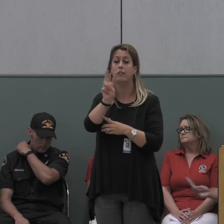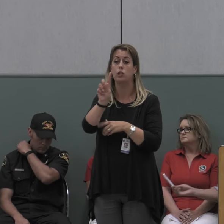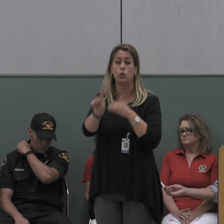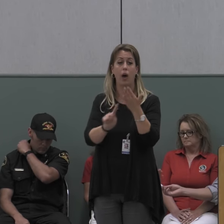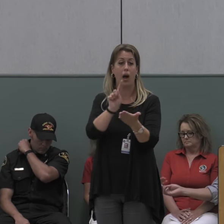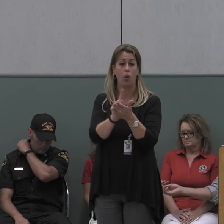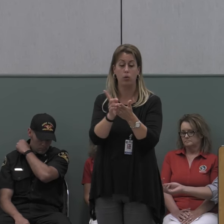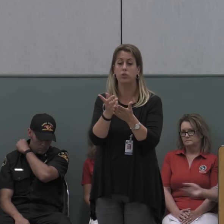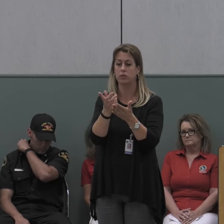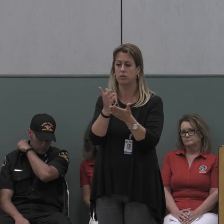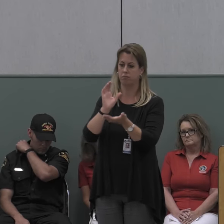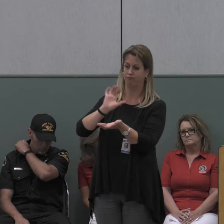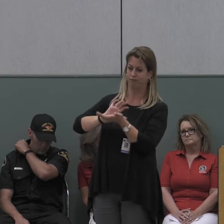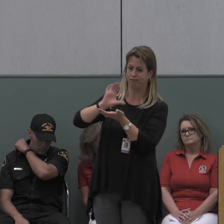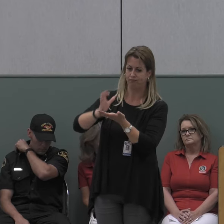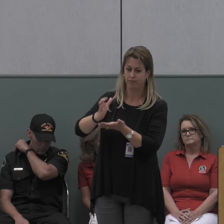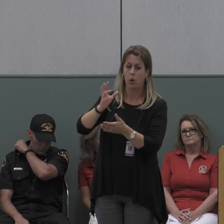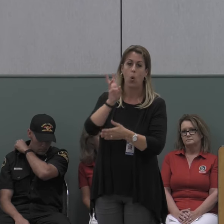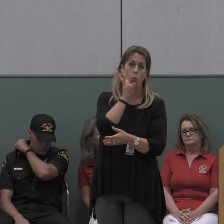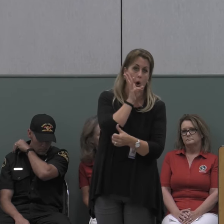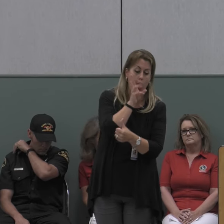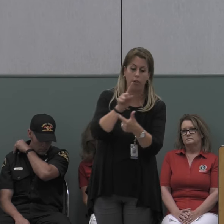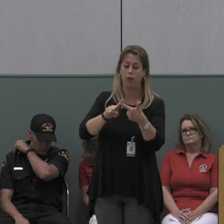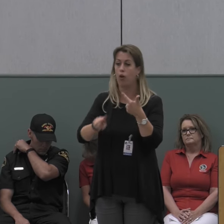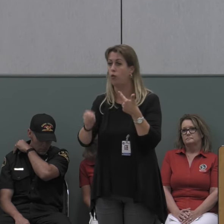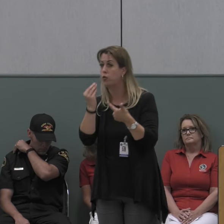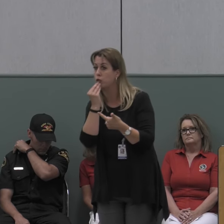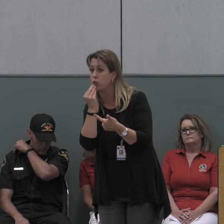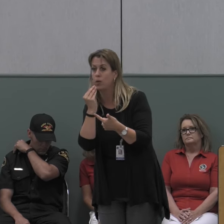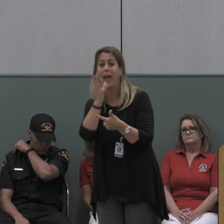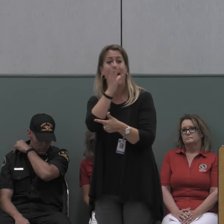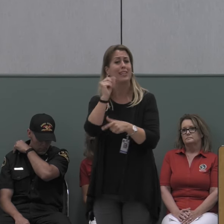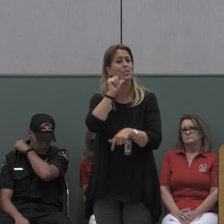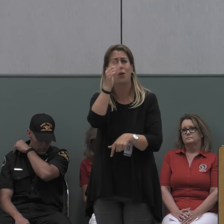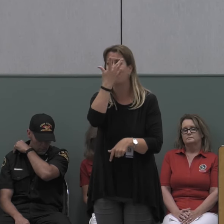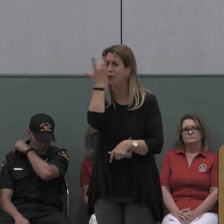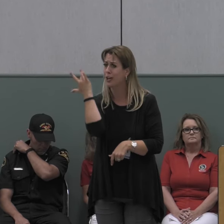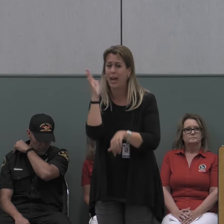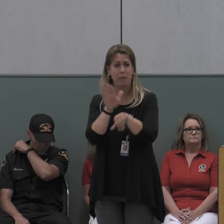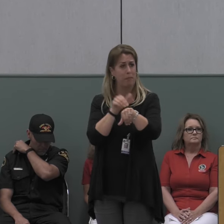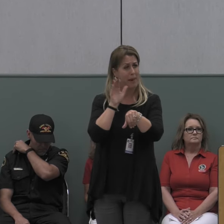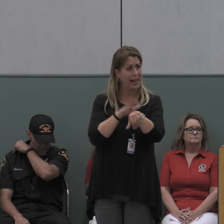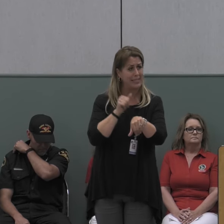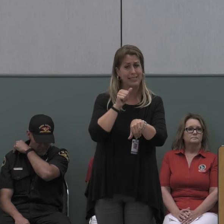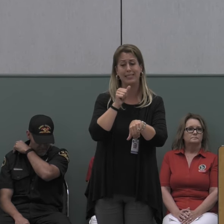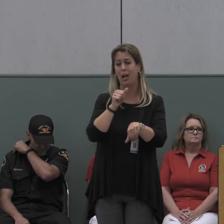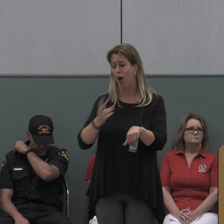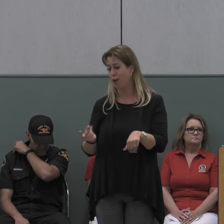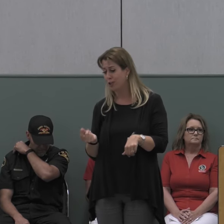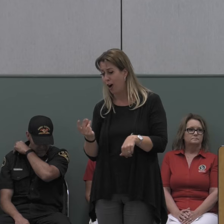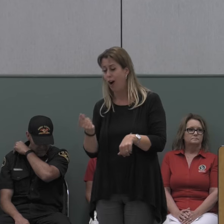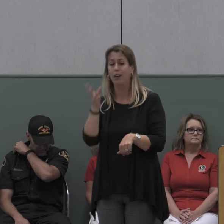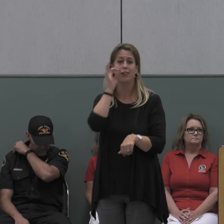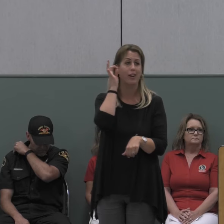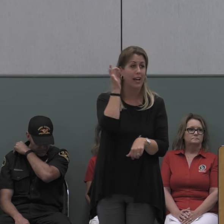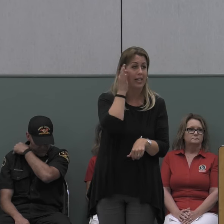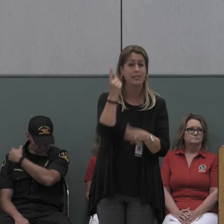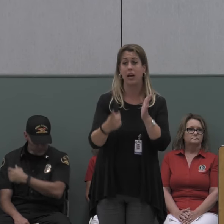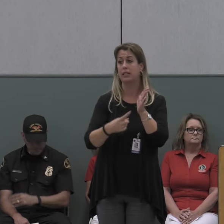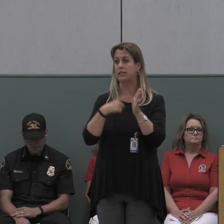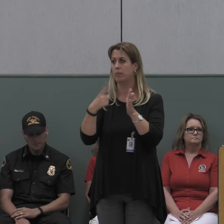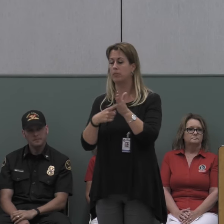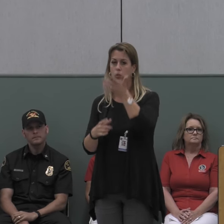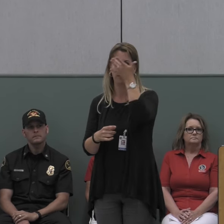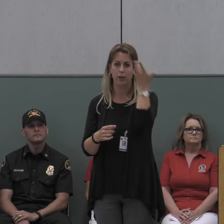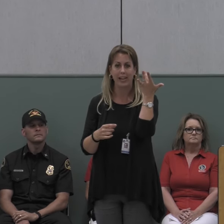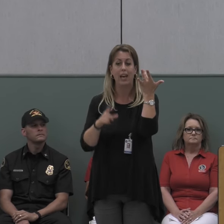of water, 72 hours worth of food, and don't forget our pets. Sometimes we forget that we